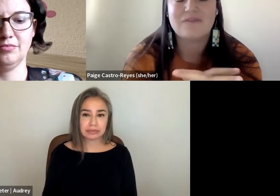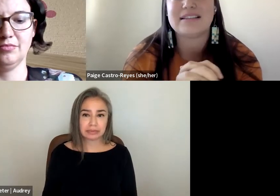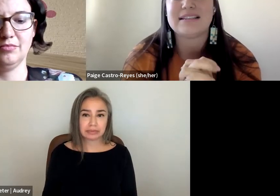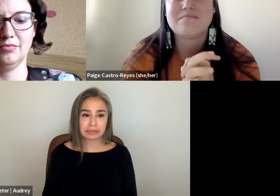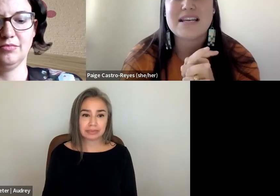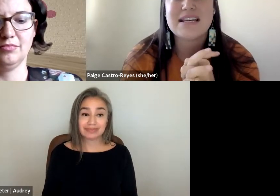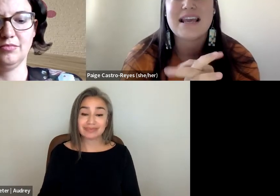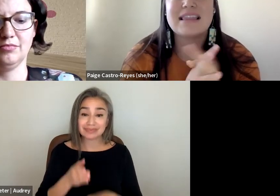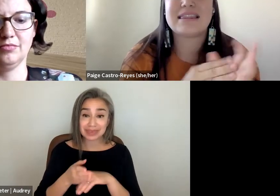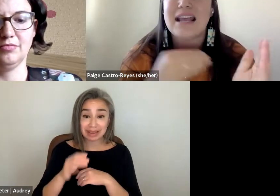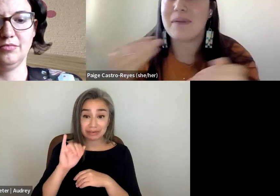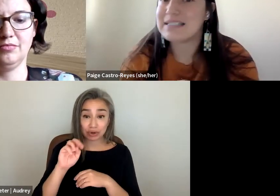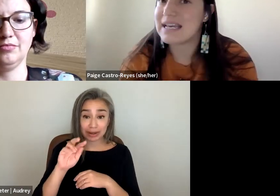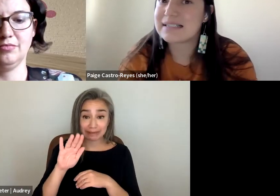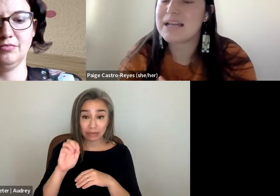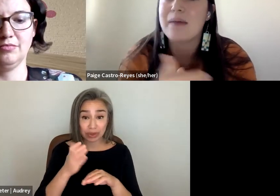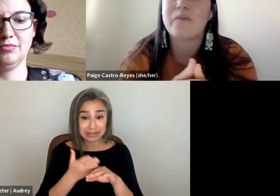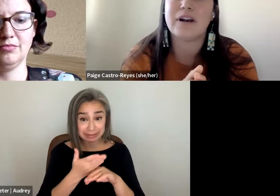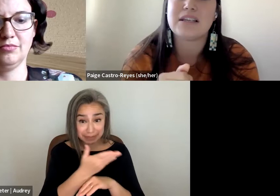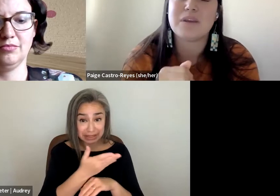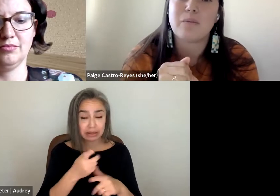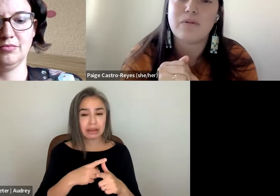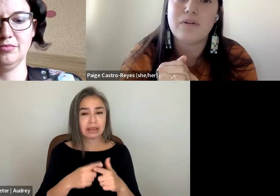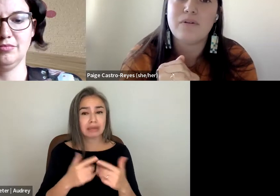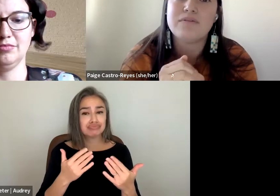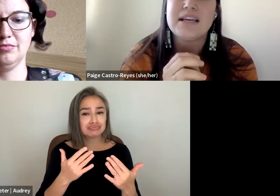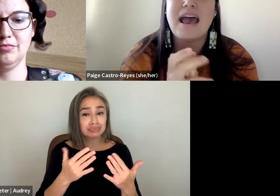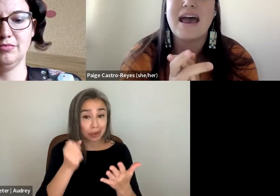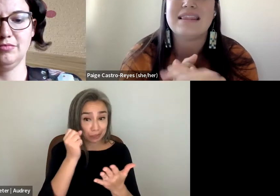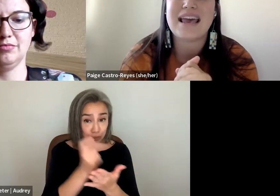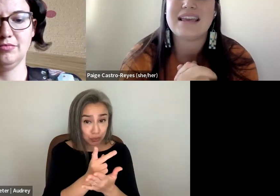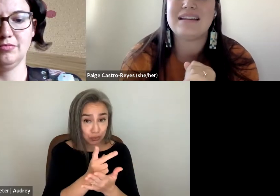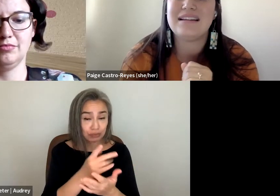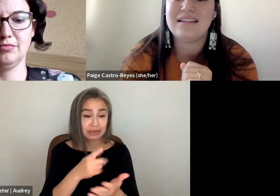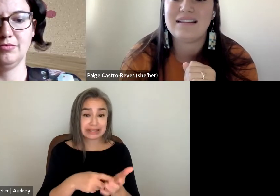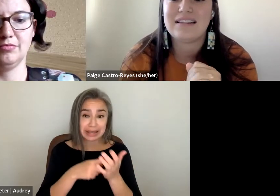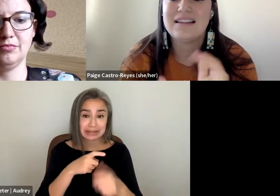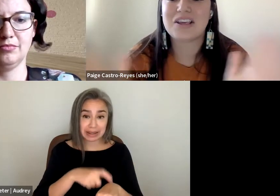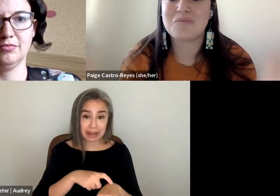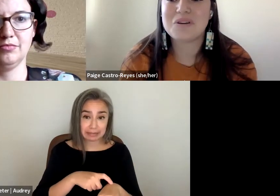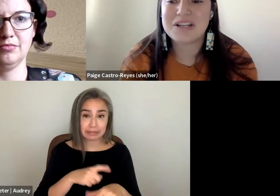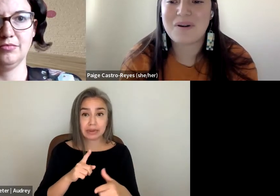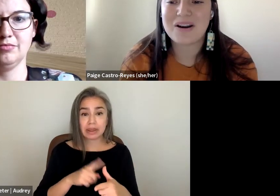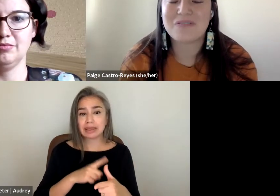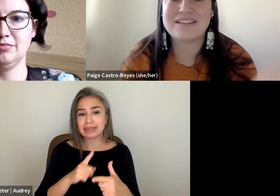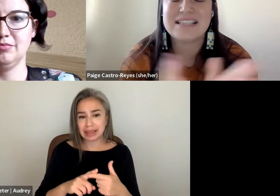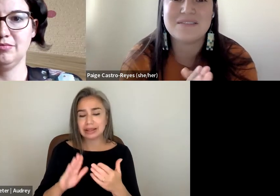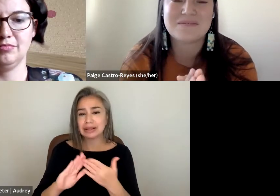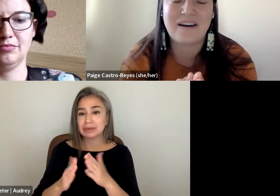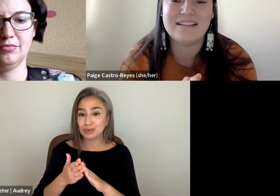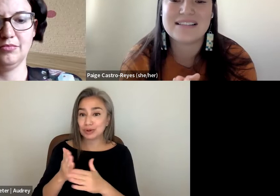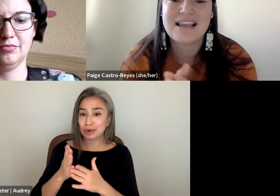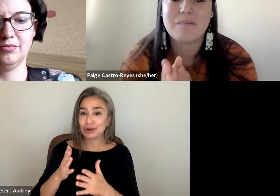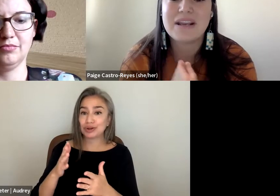After the invoice is submitted, then it might take some time for it to be approved, and then the community partner